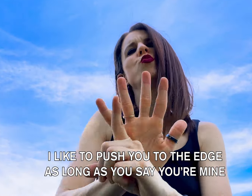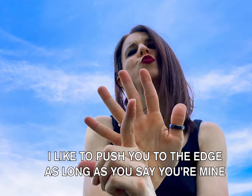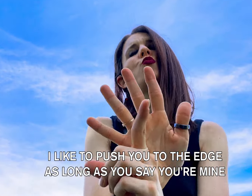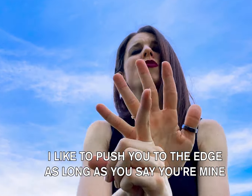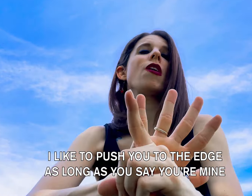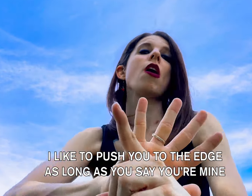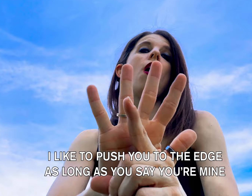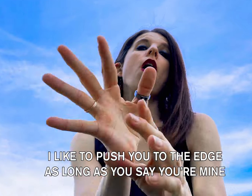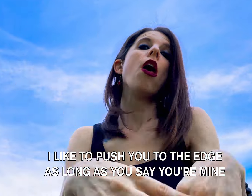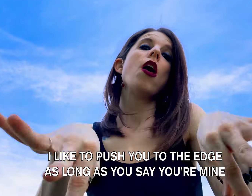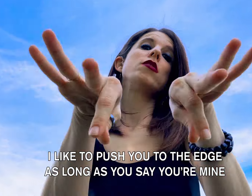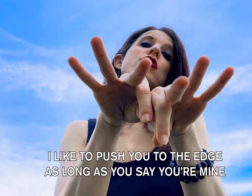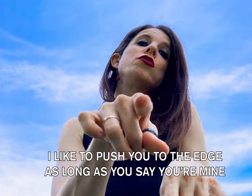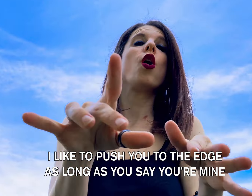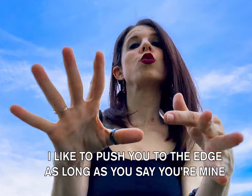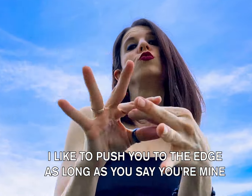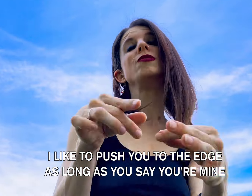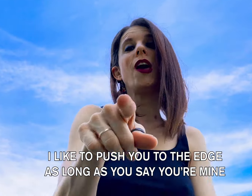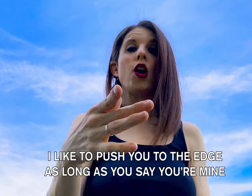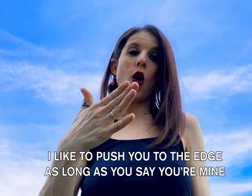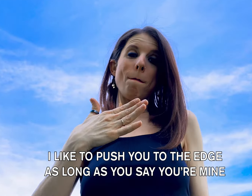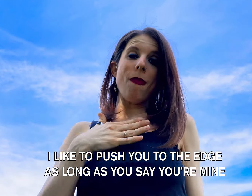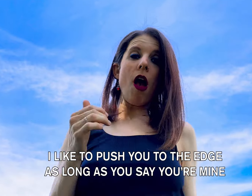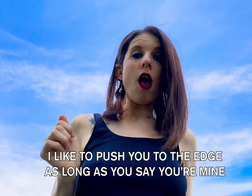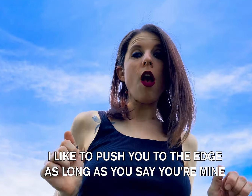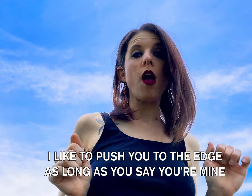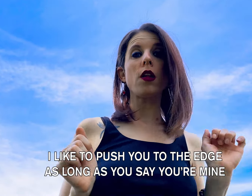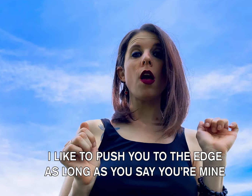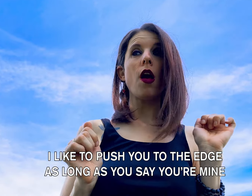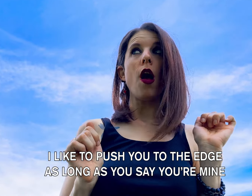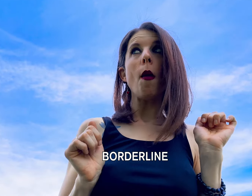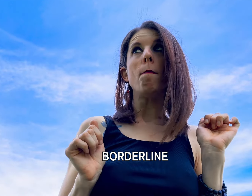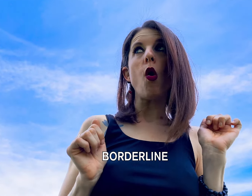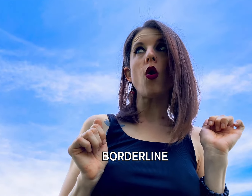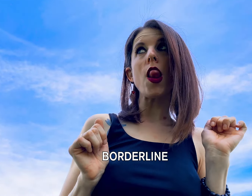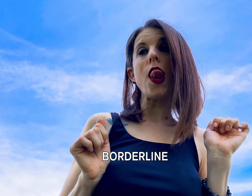to the edge as long as you say you're mine.